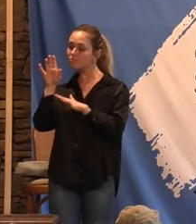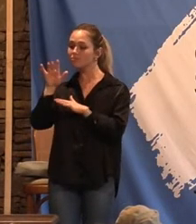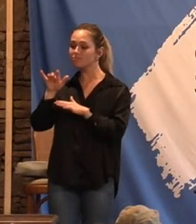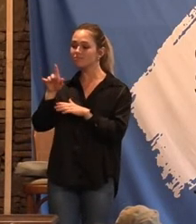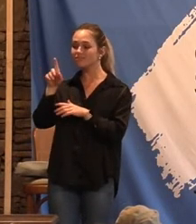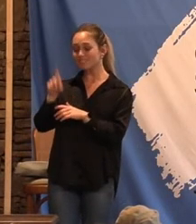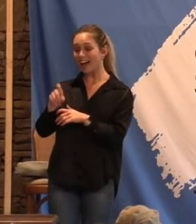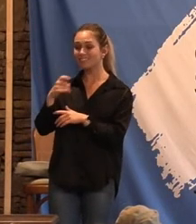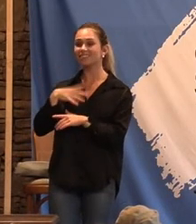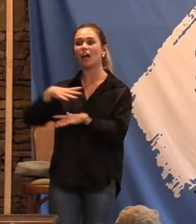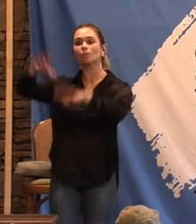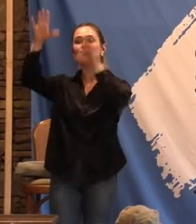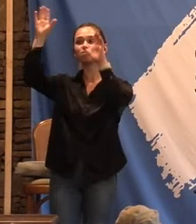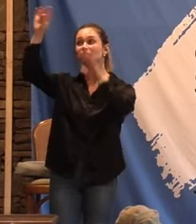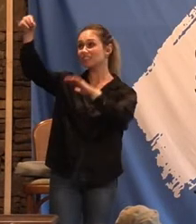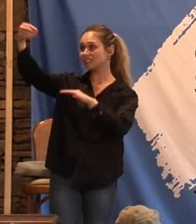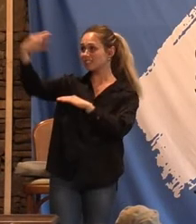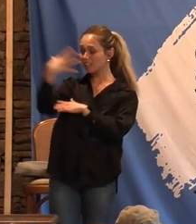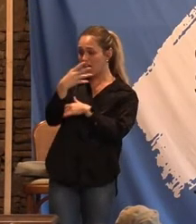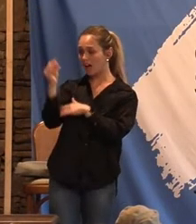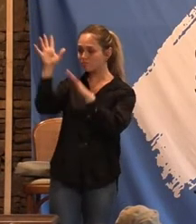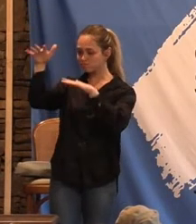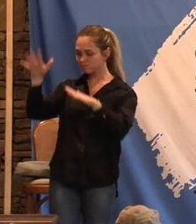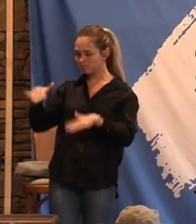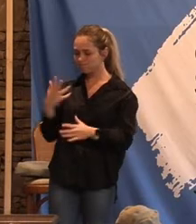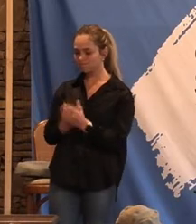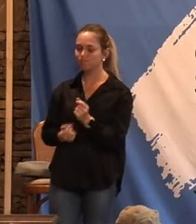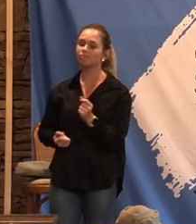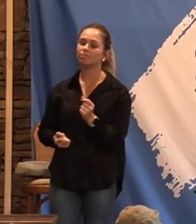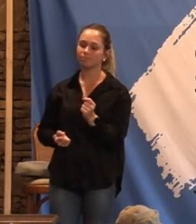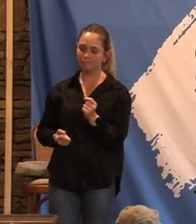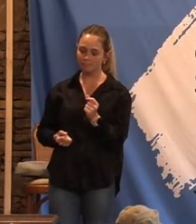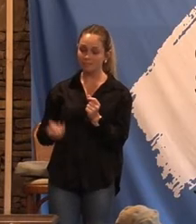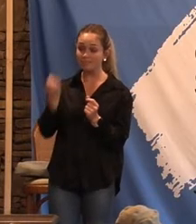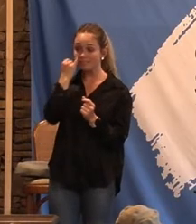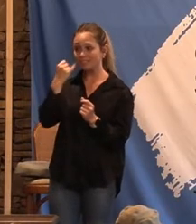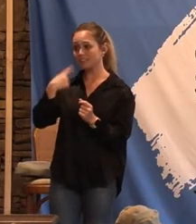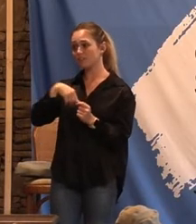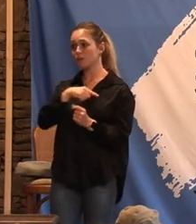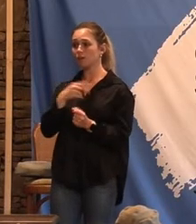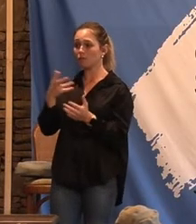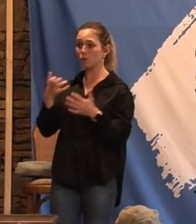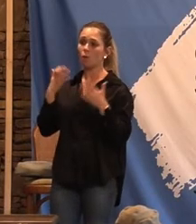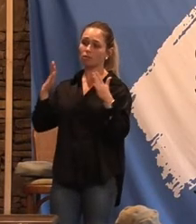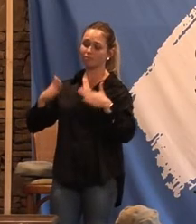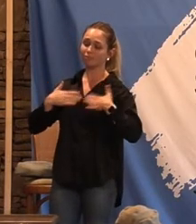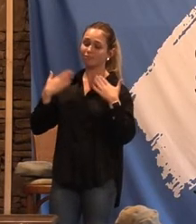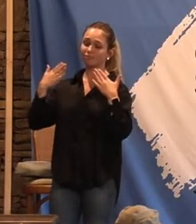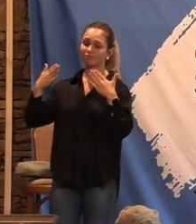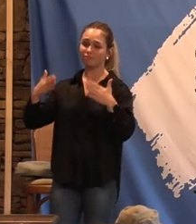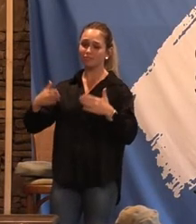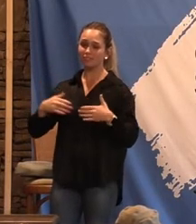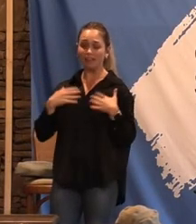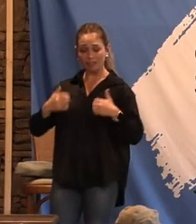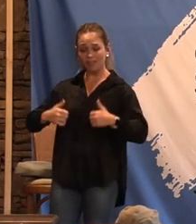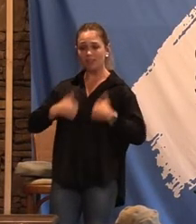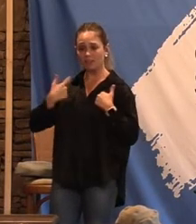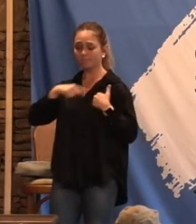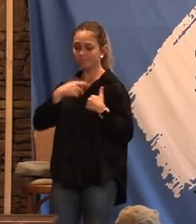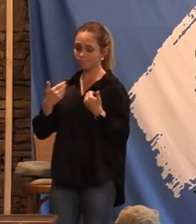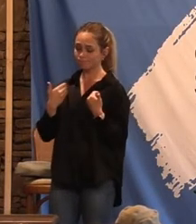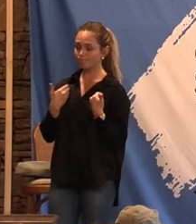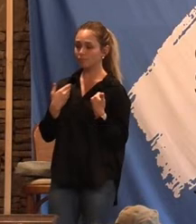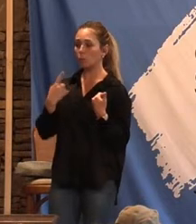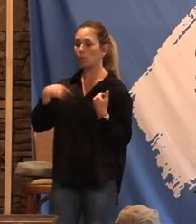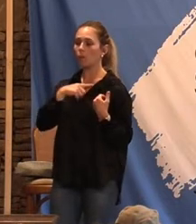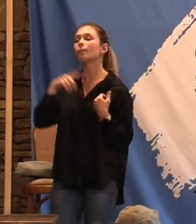Take sunshine and some rain. If we want the joy in the lives we live,